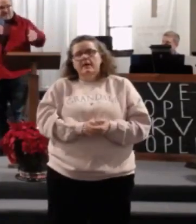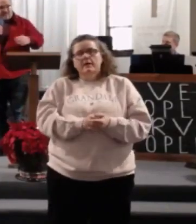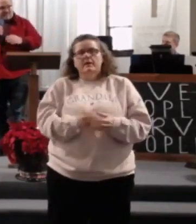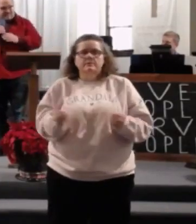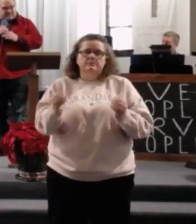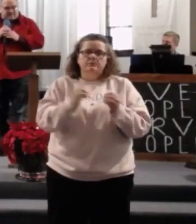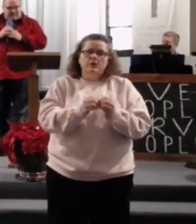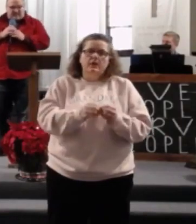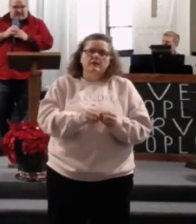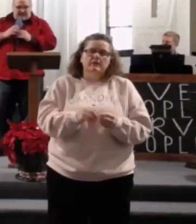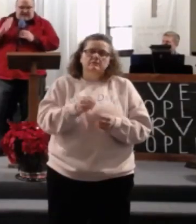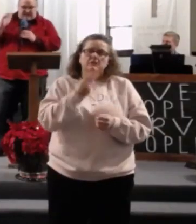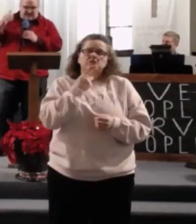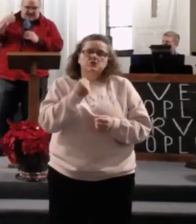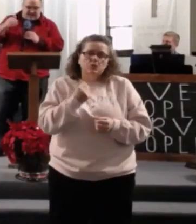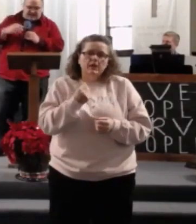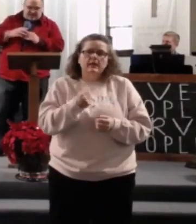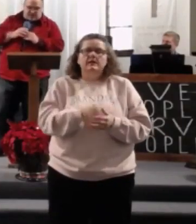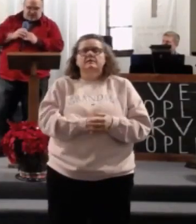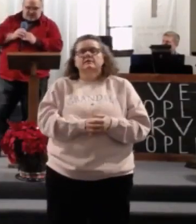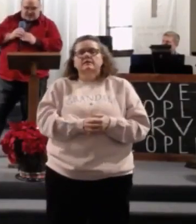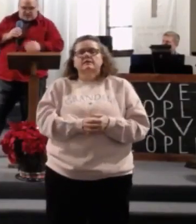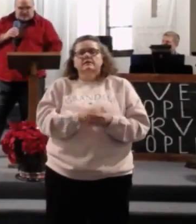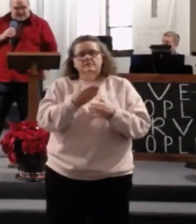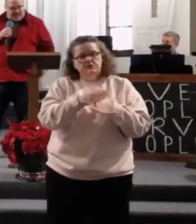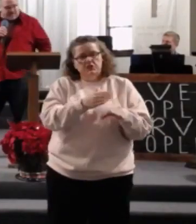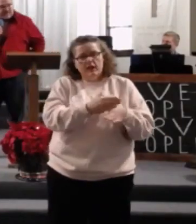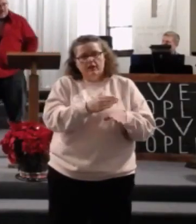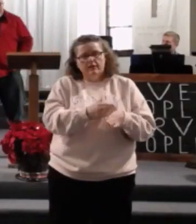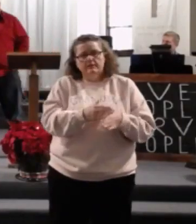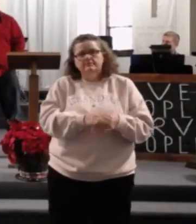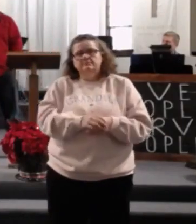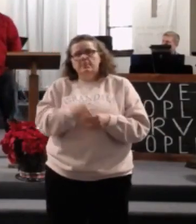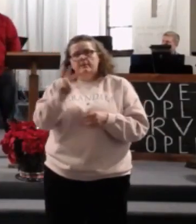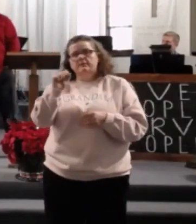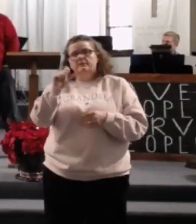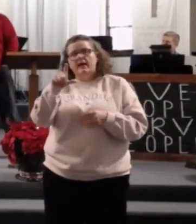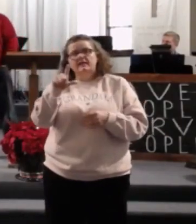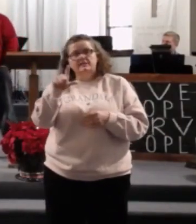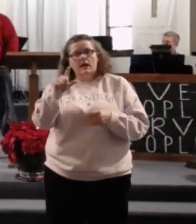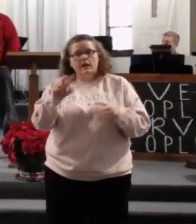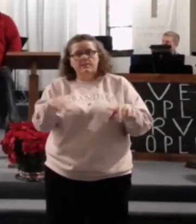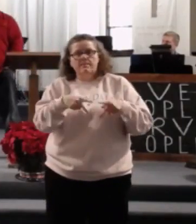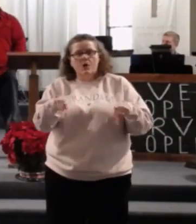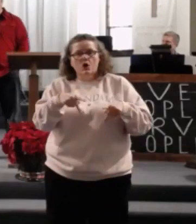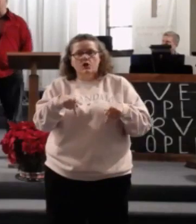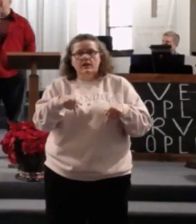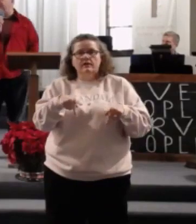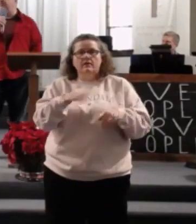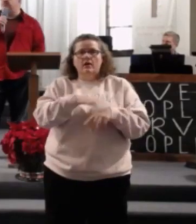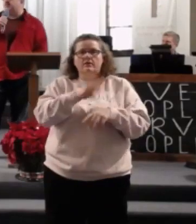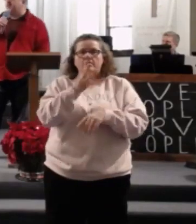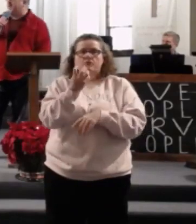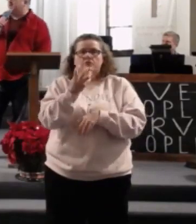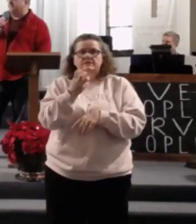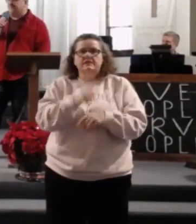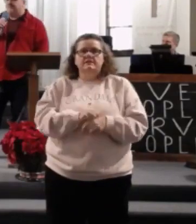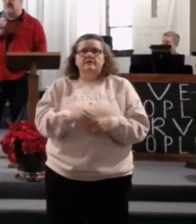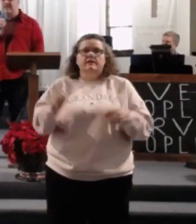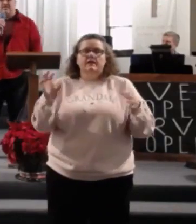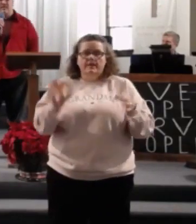or a dessert. Kids' Valentine's party on the 14th. Couples, the 20th, 6 to